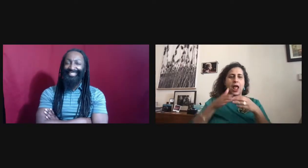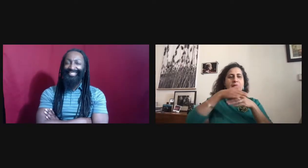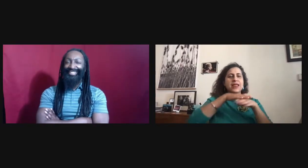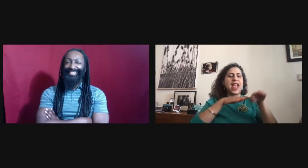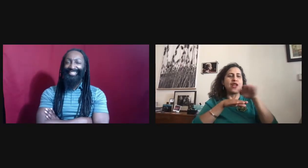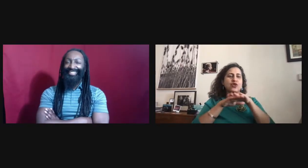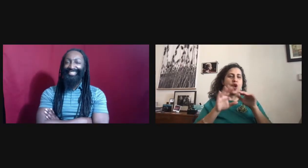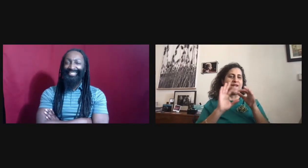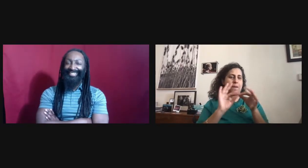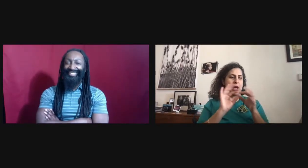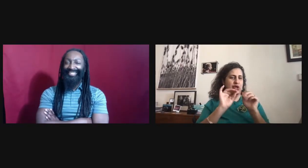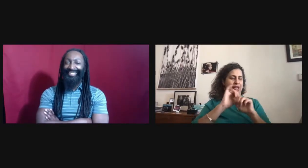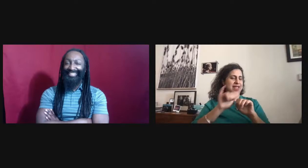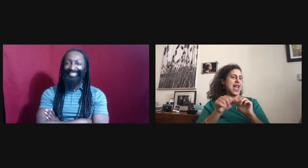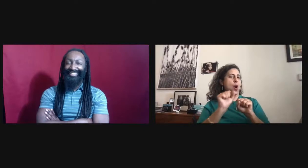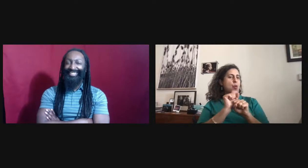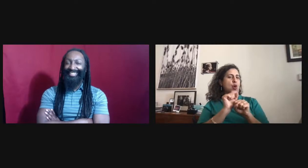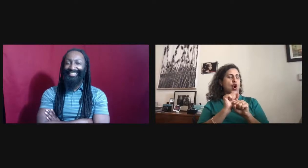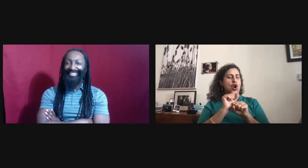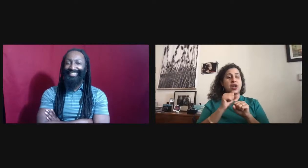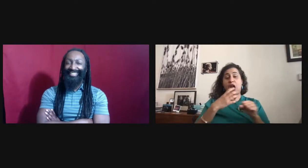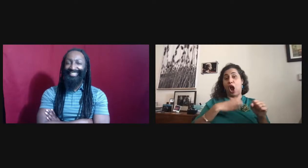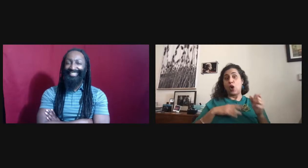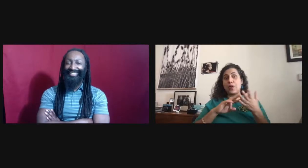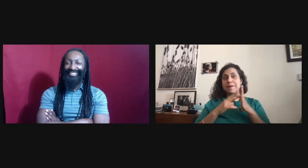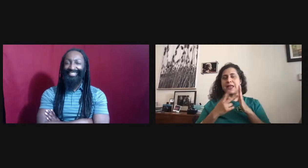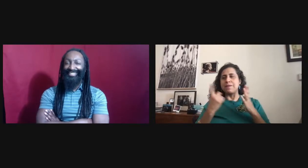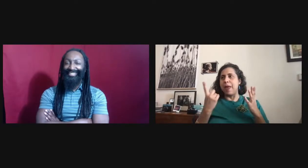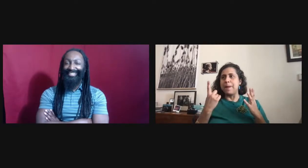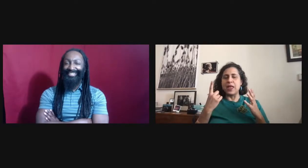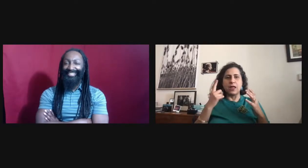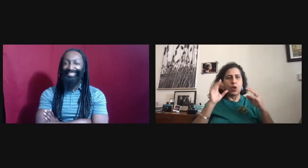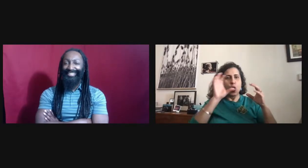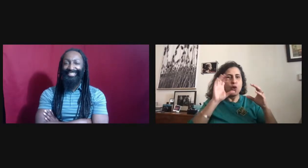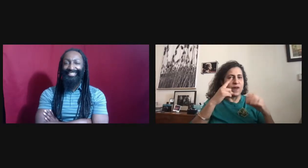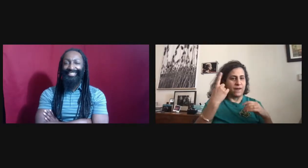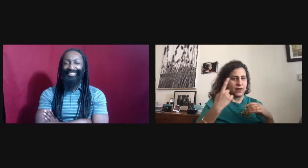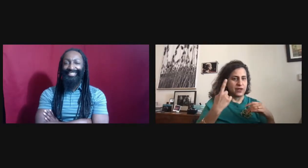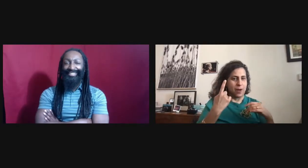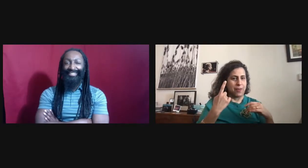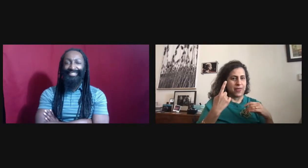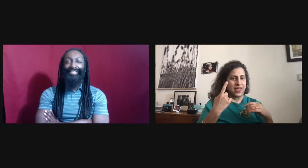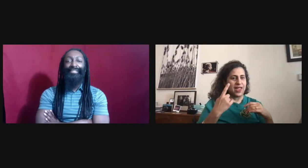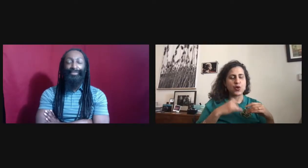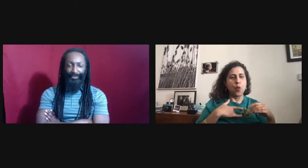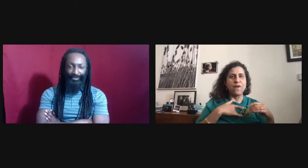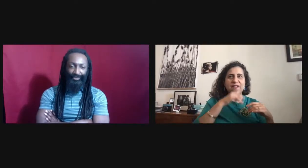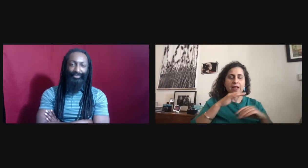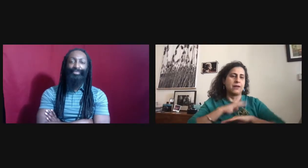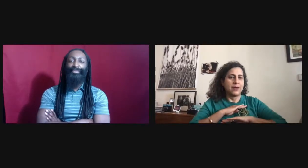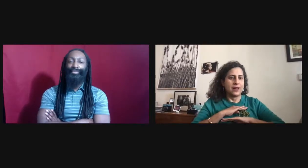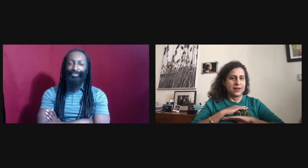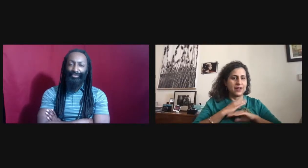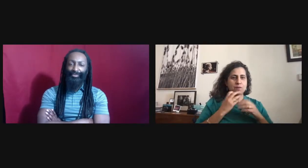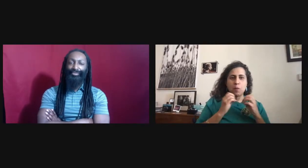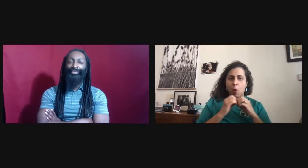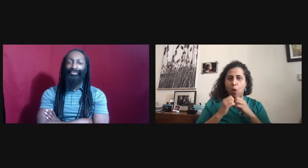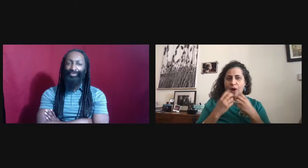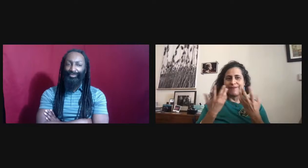And so there's many, many layers of my work. What does hungry mean? You know, does that